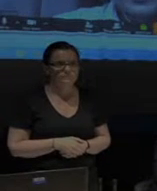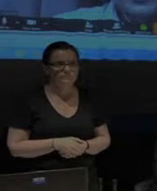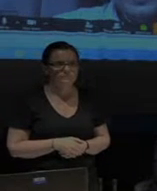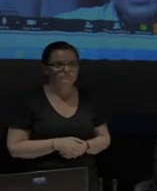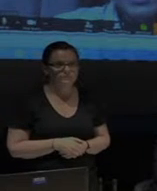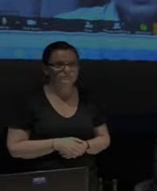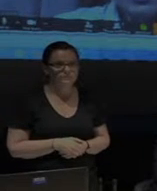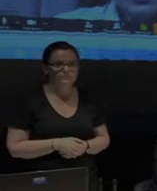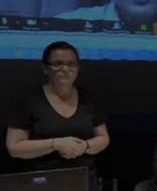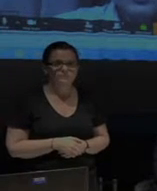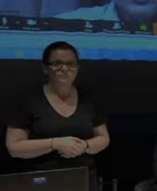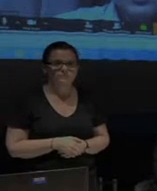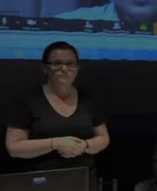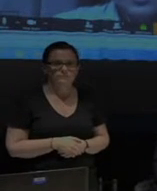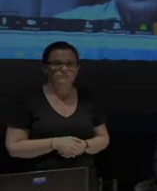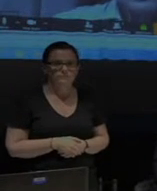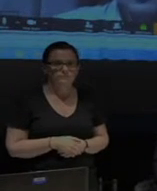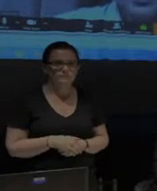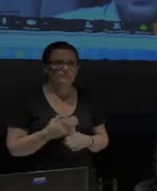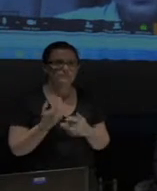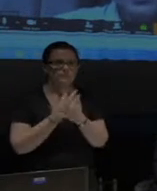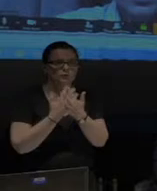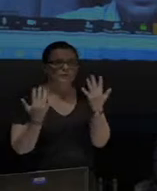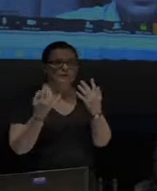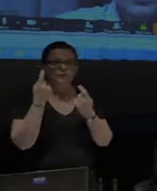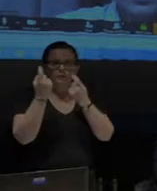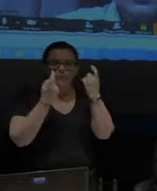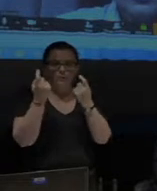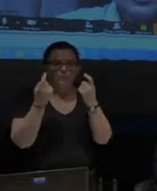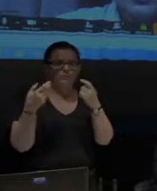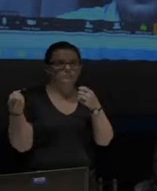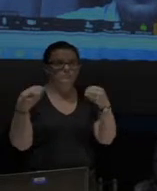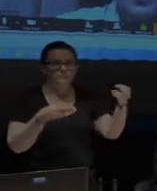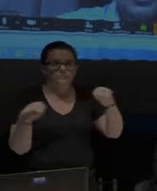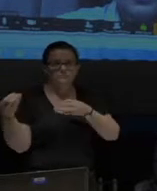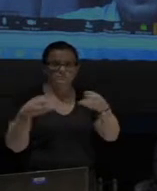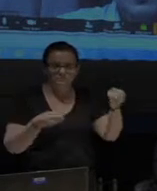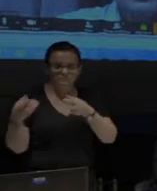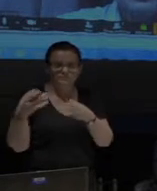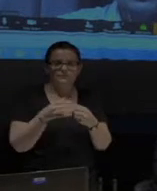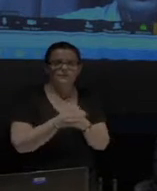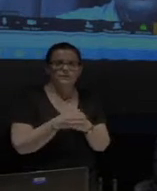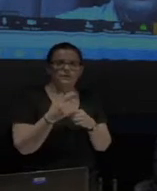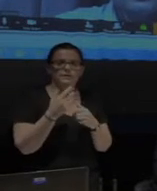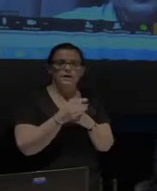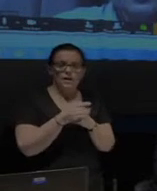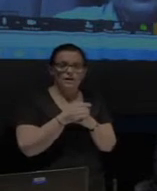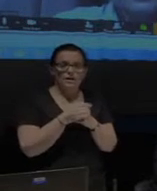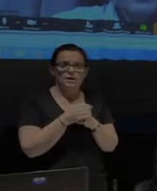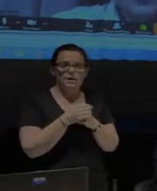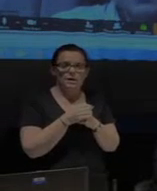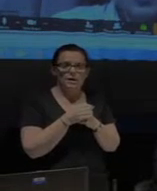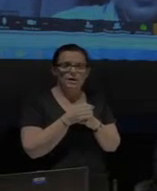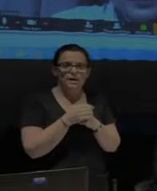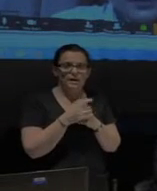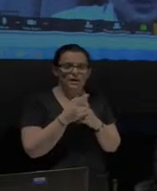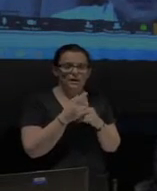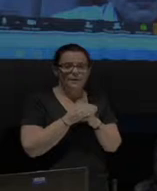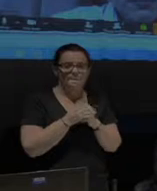so many angles that are coming to mind, trying to quickly think what would be most useful.